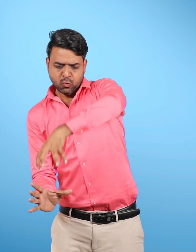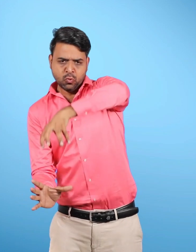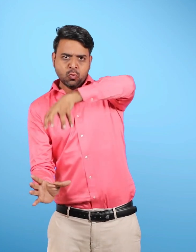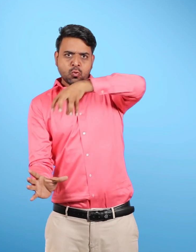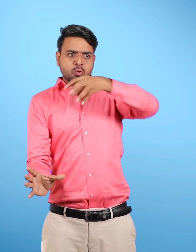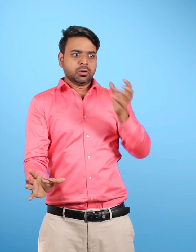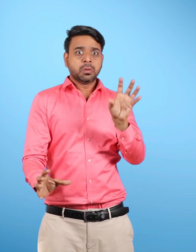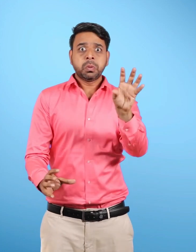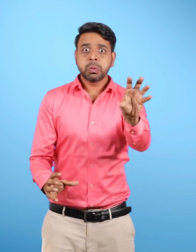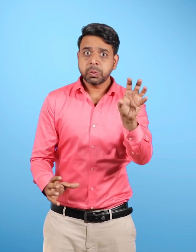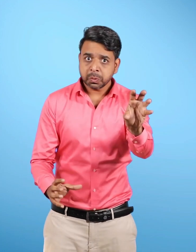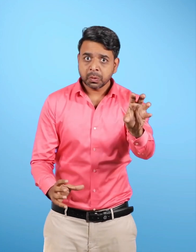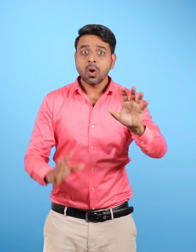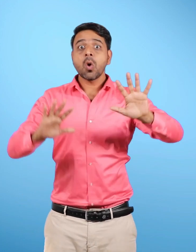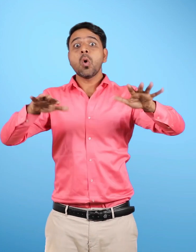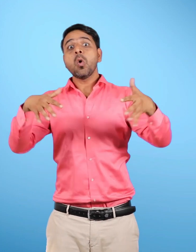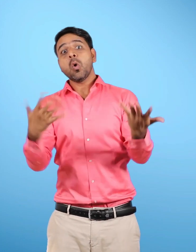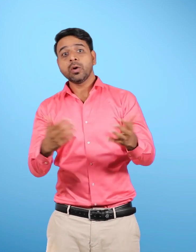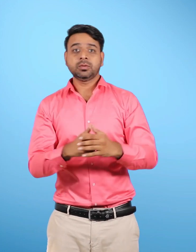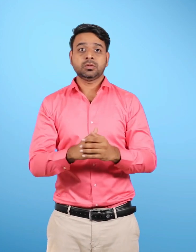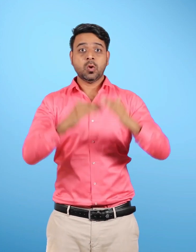ground level to the rooftop tank.